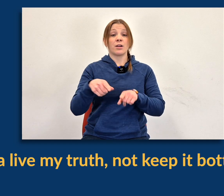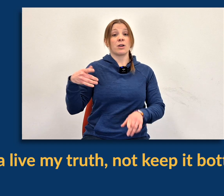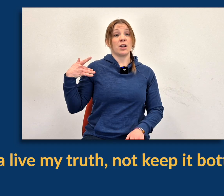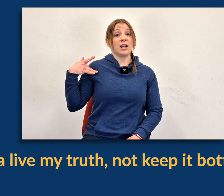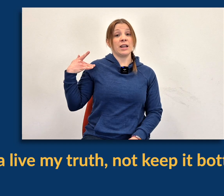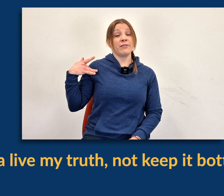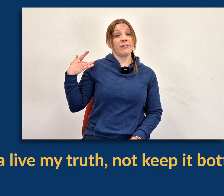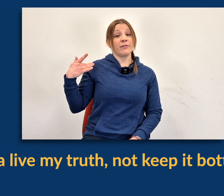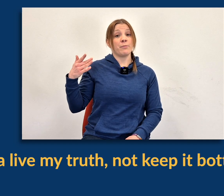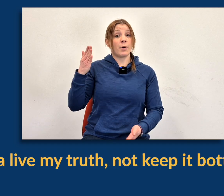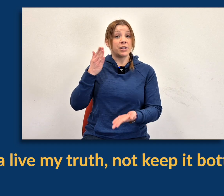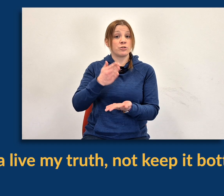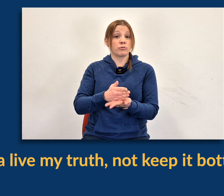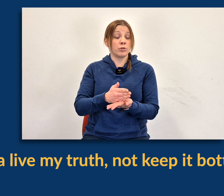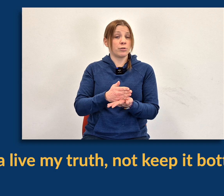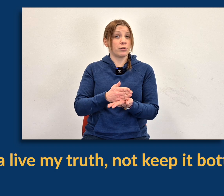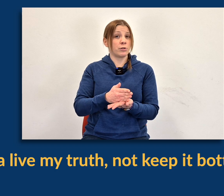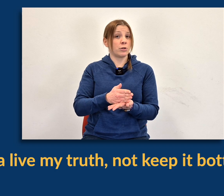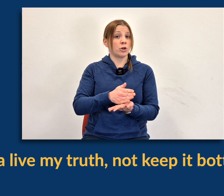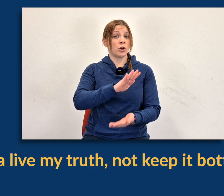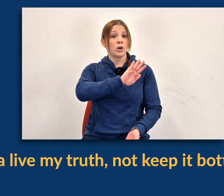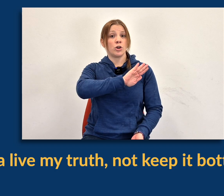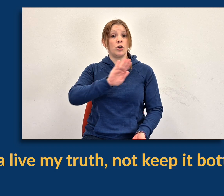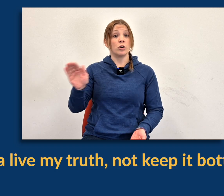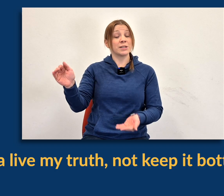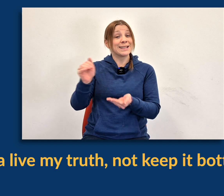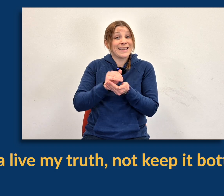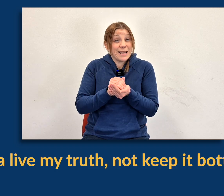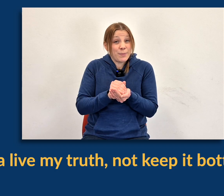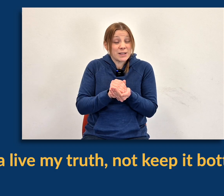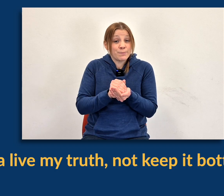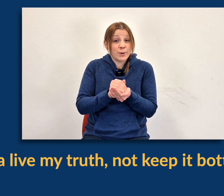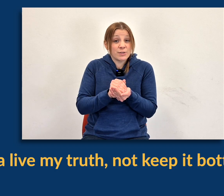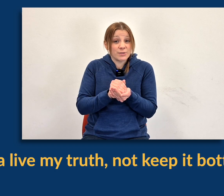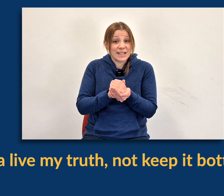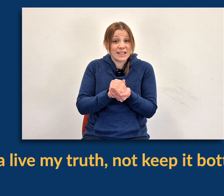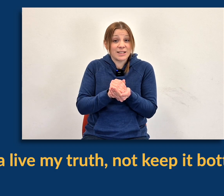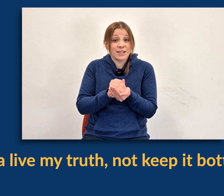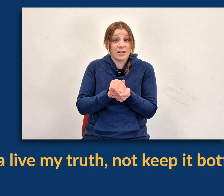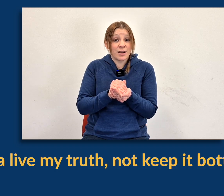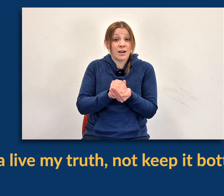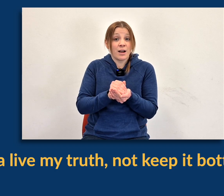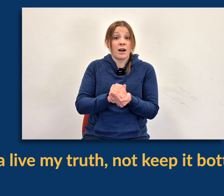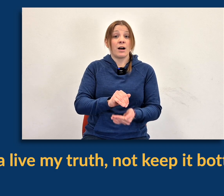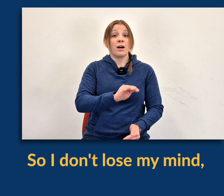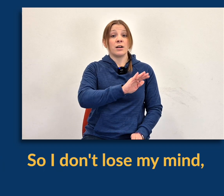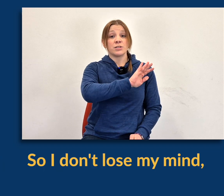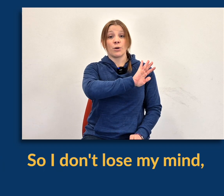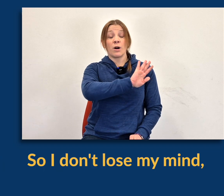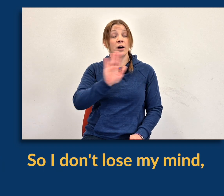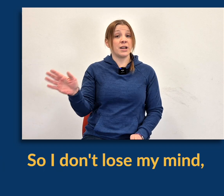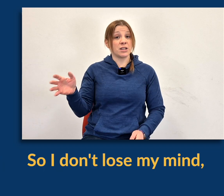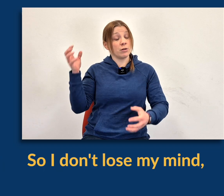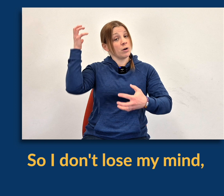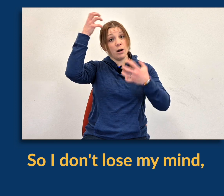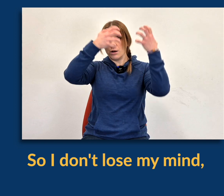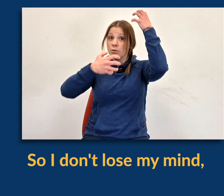Gotta live my truth, not keep it bottled in, so I don't lose